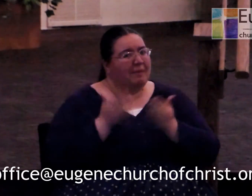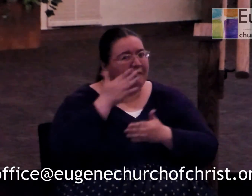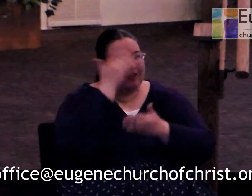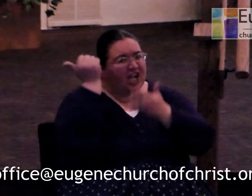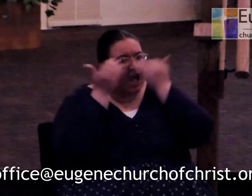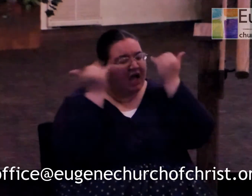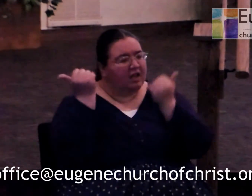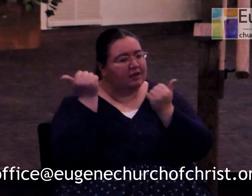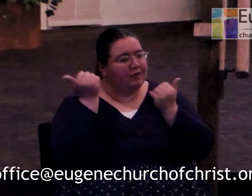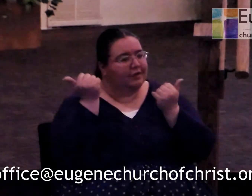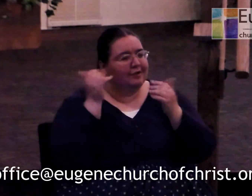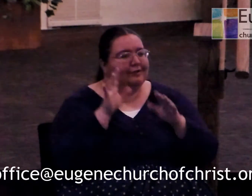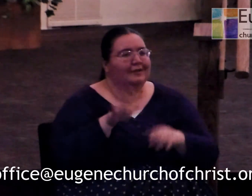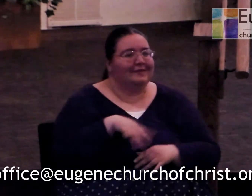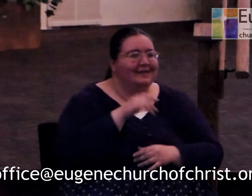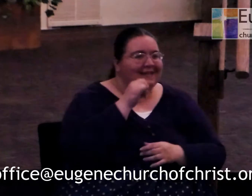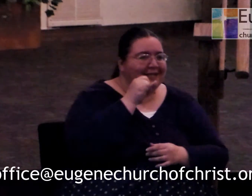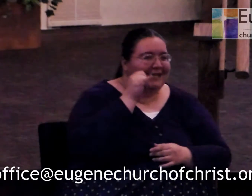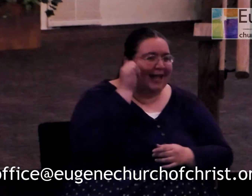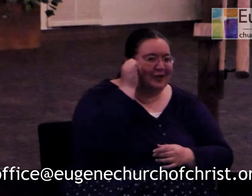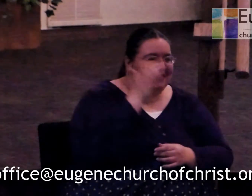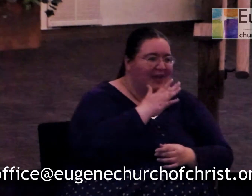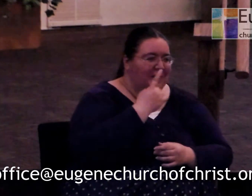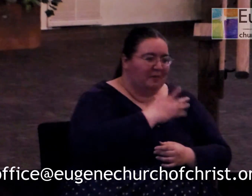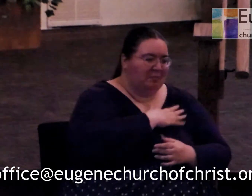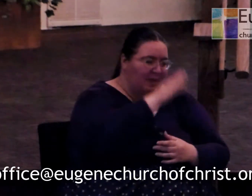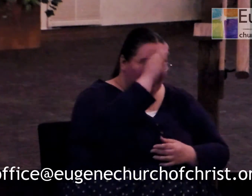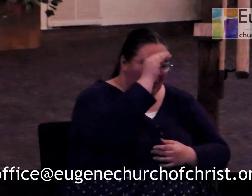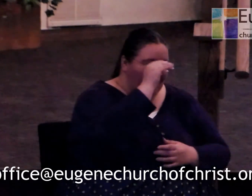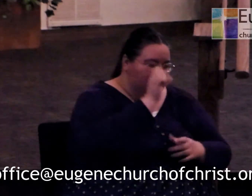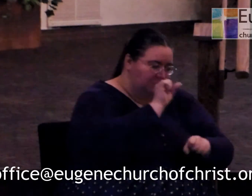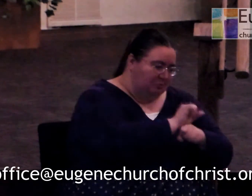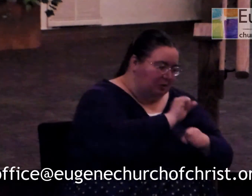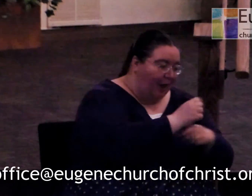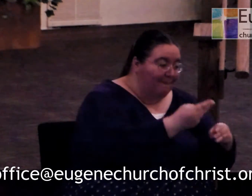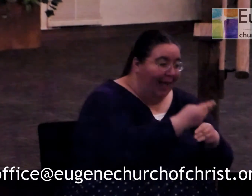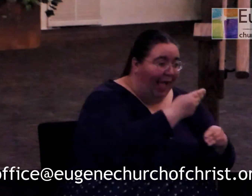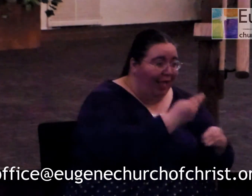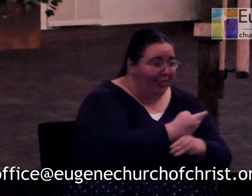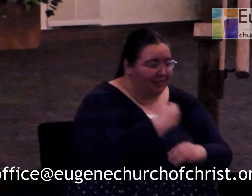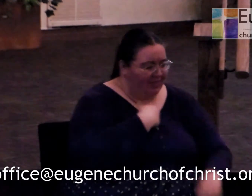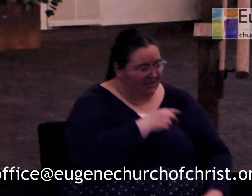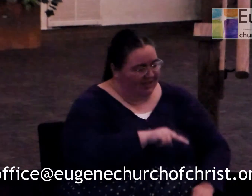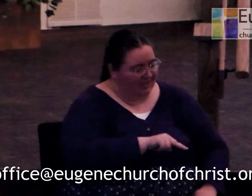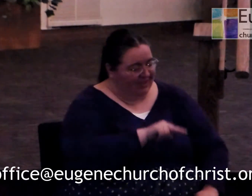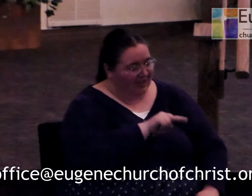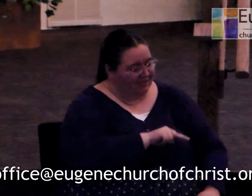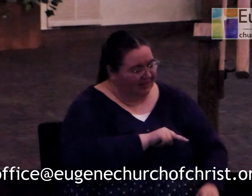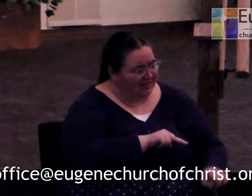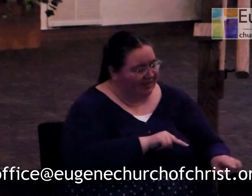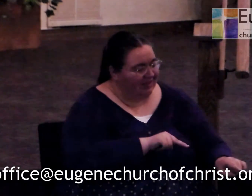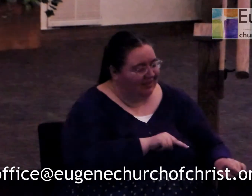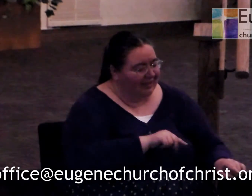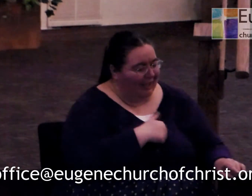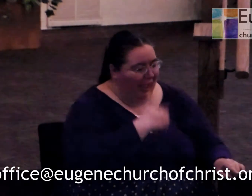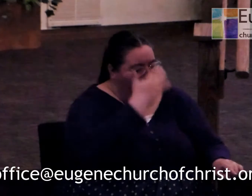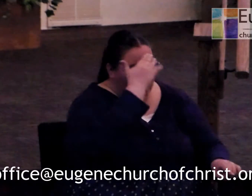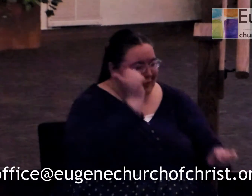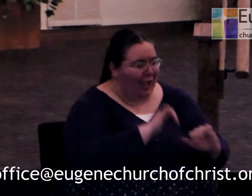myself, I forgot how to do that. I haven't seen that in 30 years, and I have no idea what I'm doing. And luckily, my wife is smarter